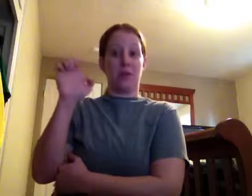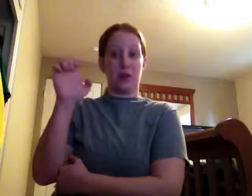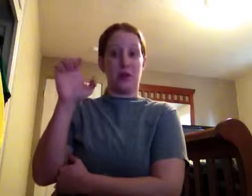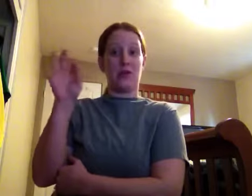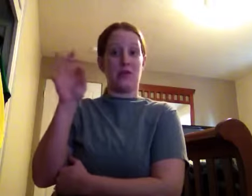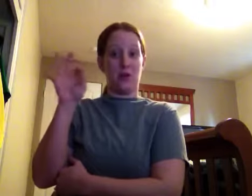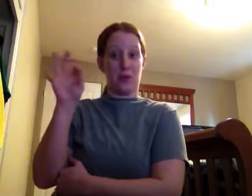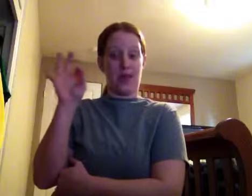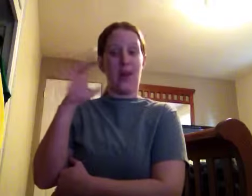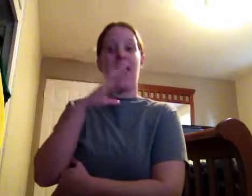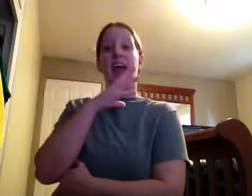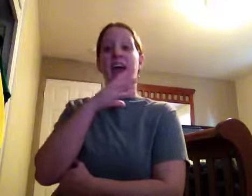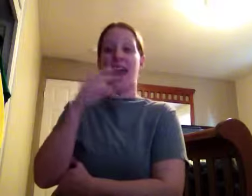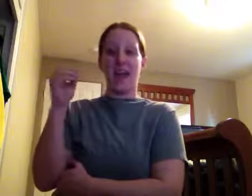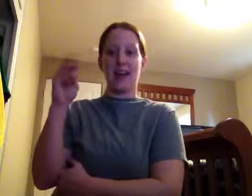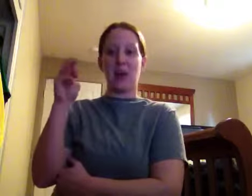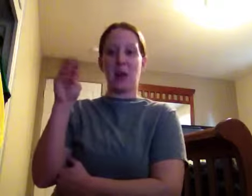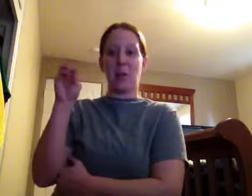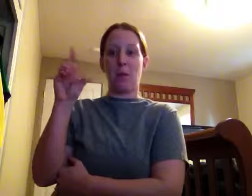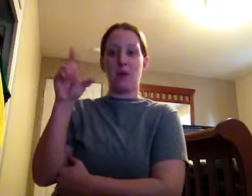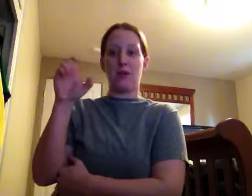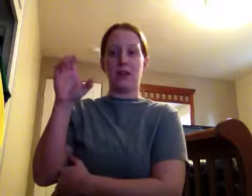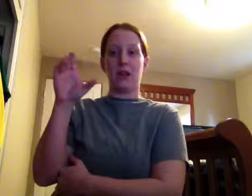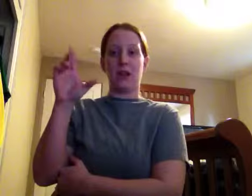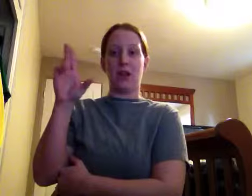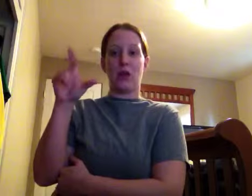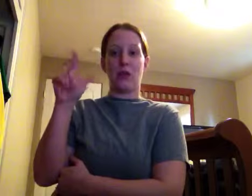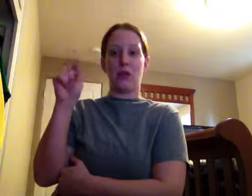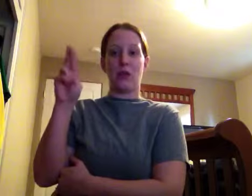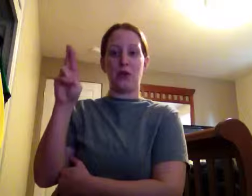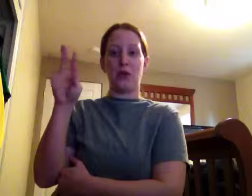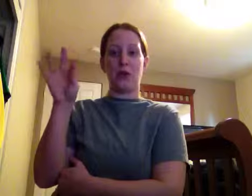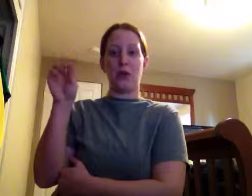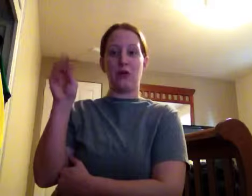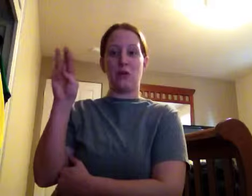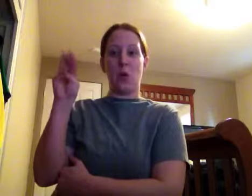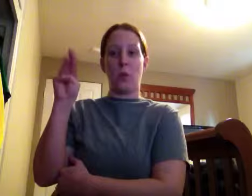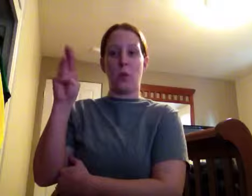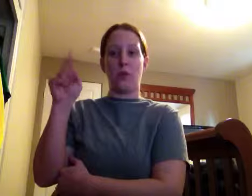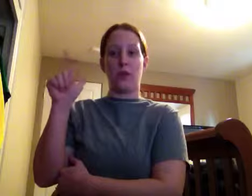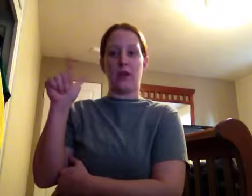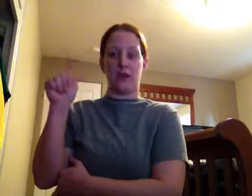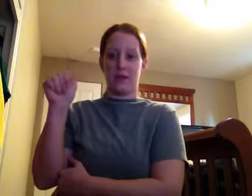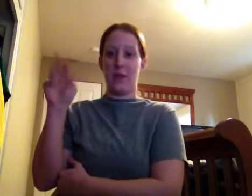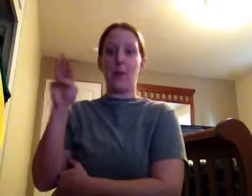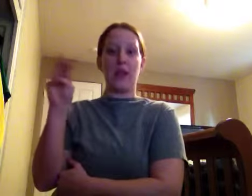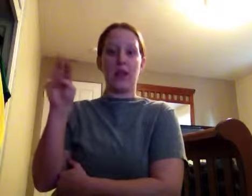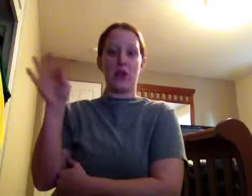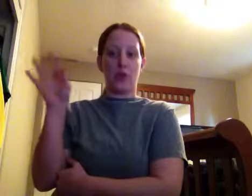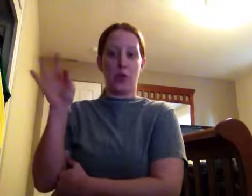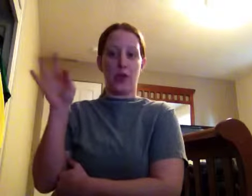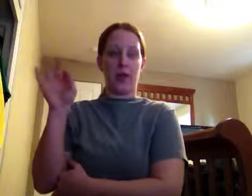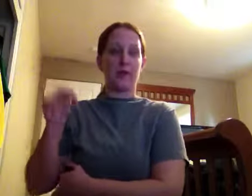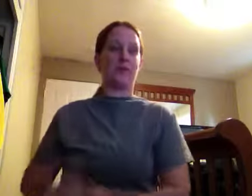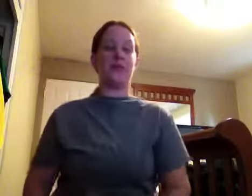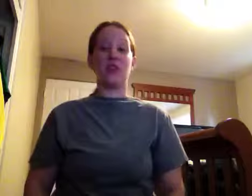this couple is moving some boxes. They're mailing them some things to their relatives. And